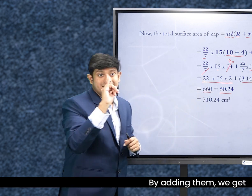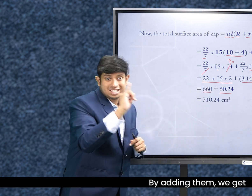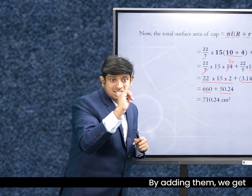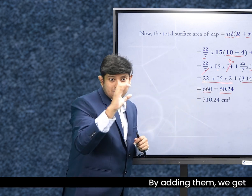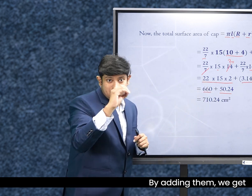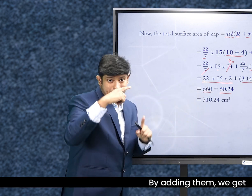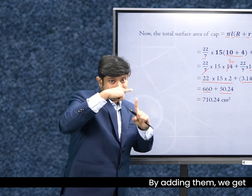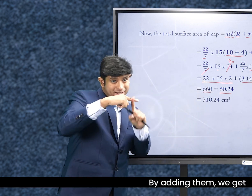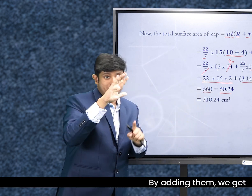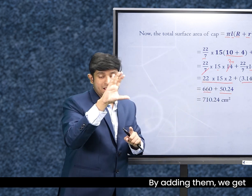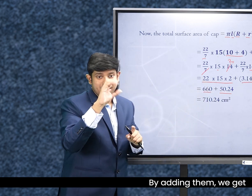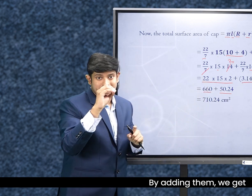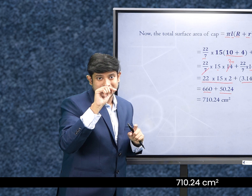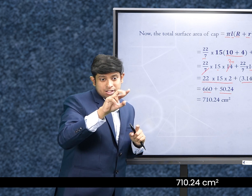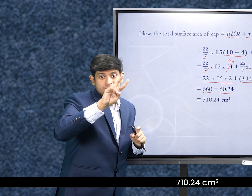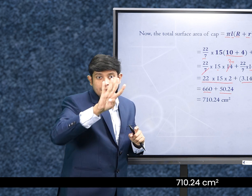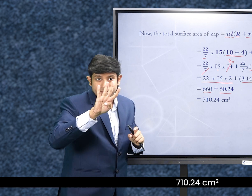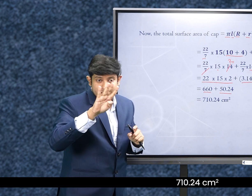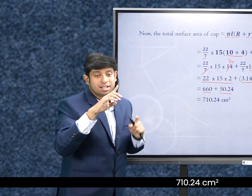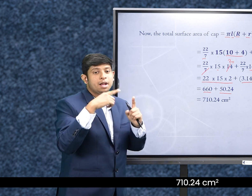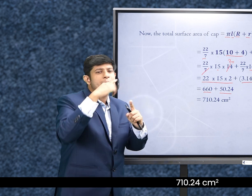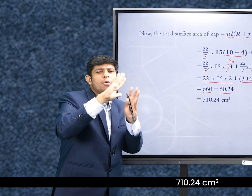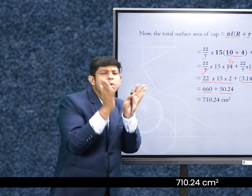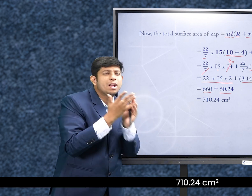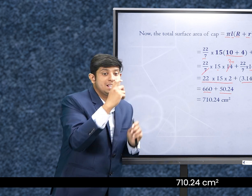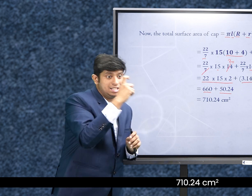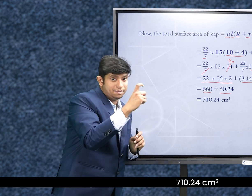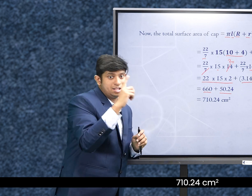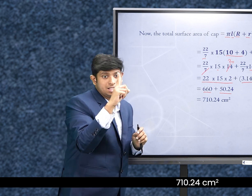By adding them, we get 710.24 cm square.